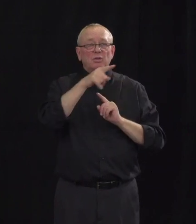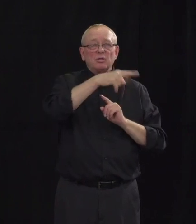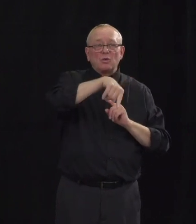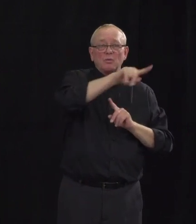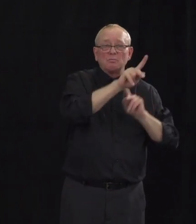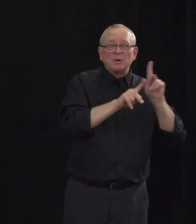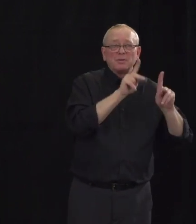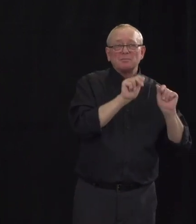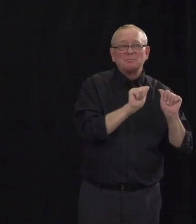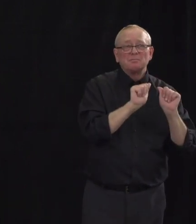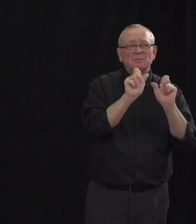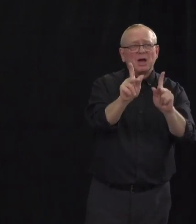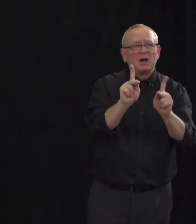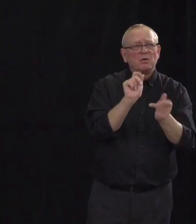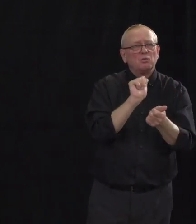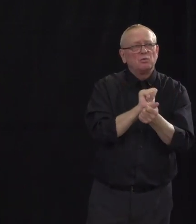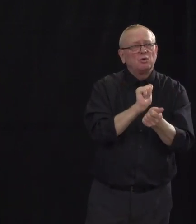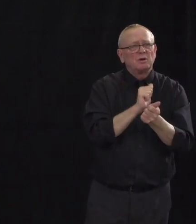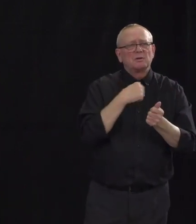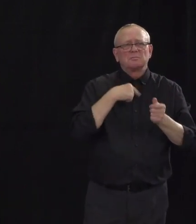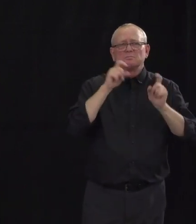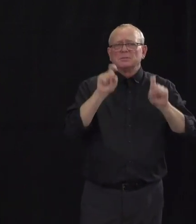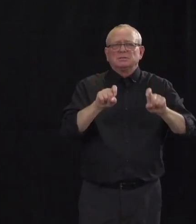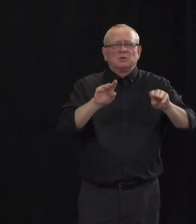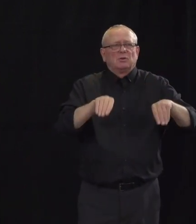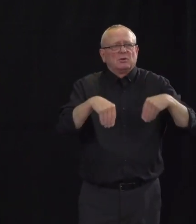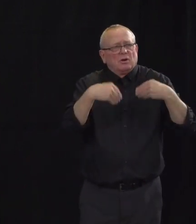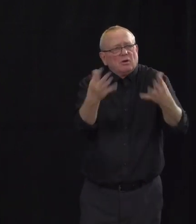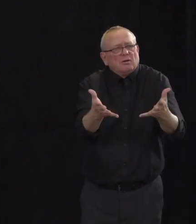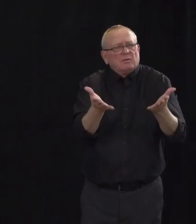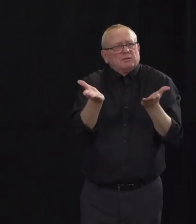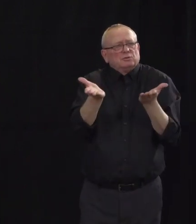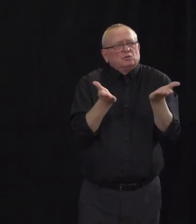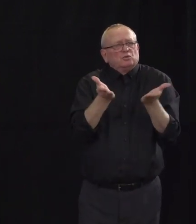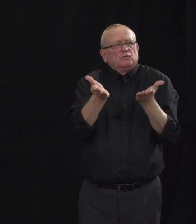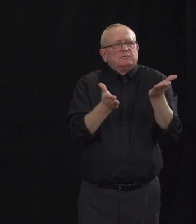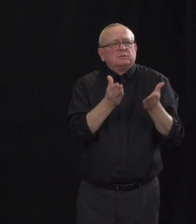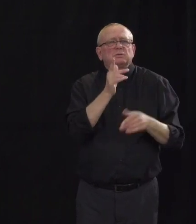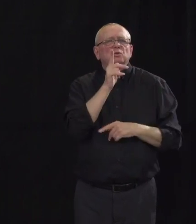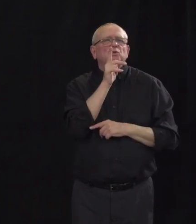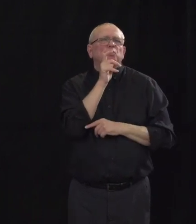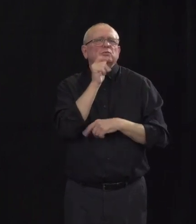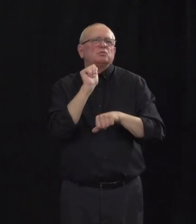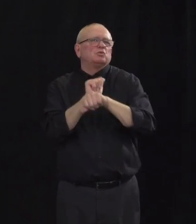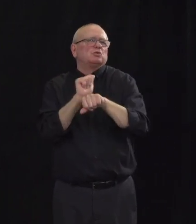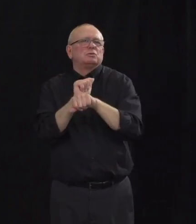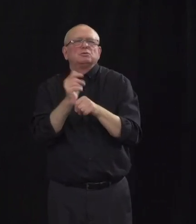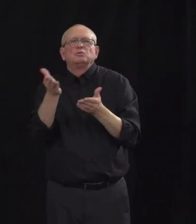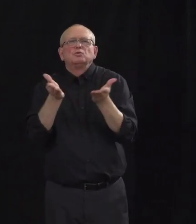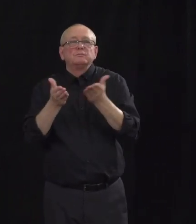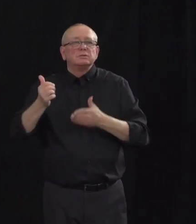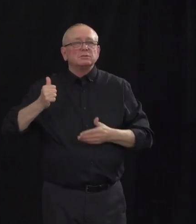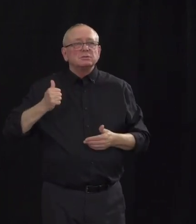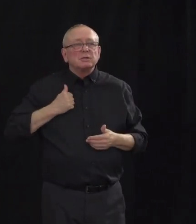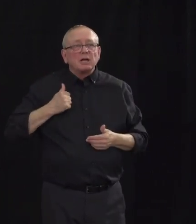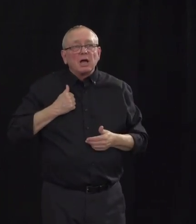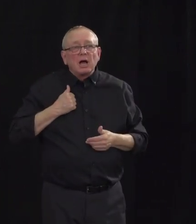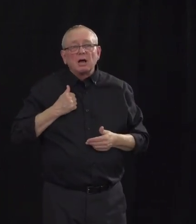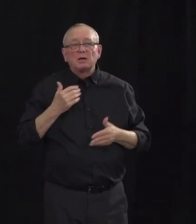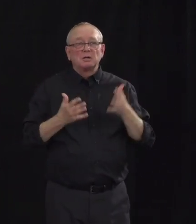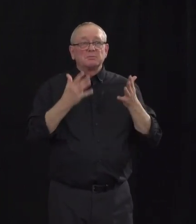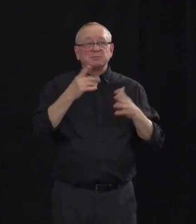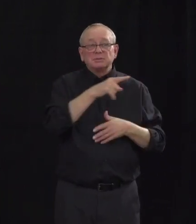course, people on the front lines of public services, be they CFIA inspectors, Service Canada